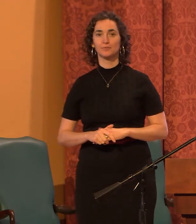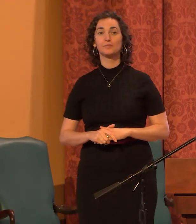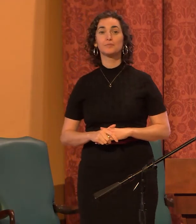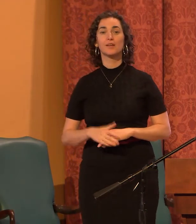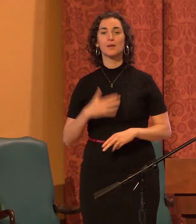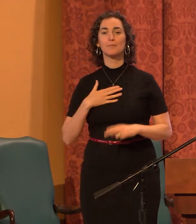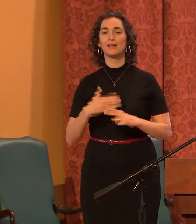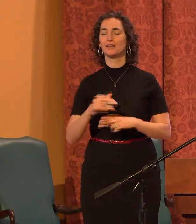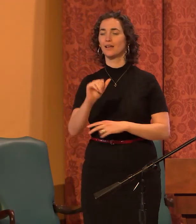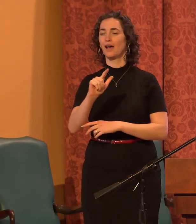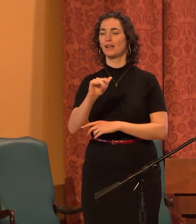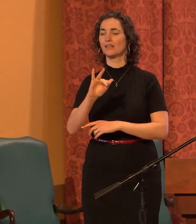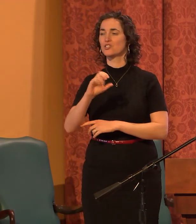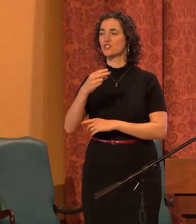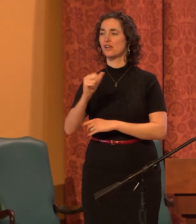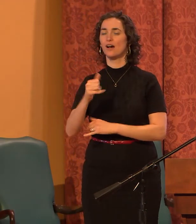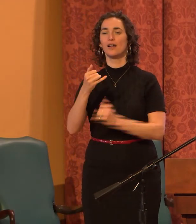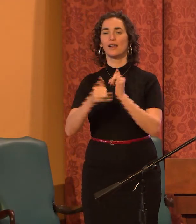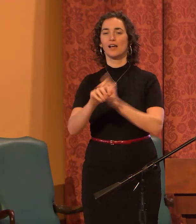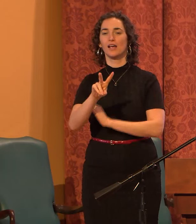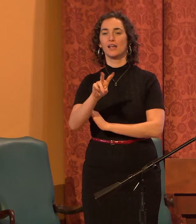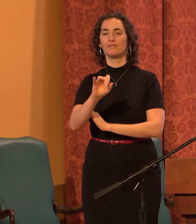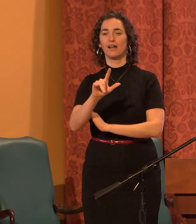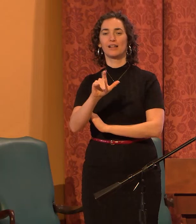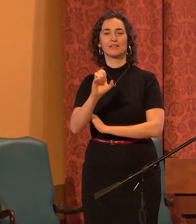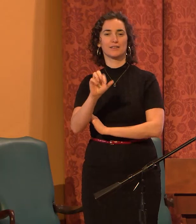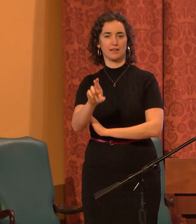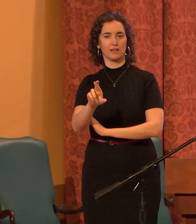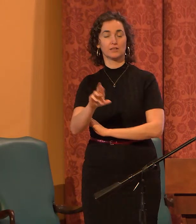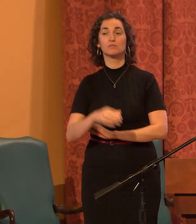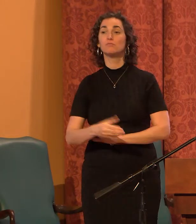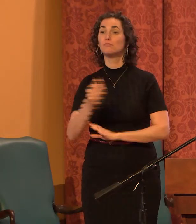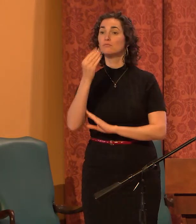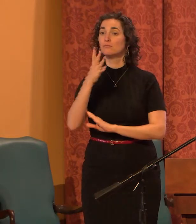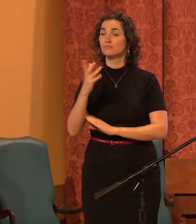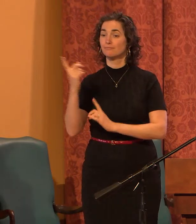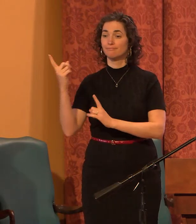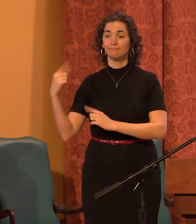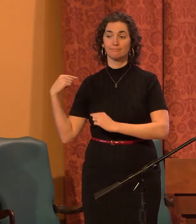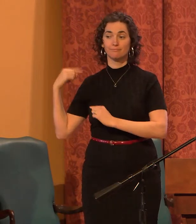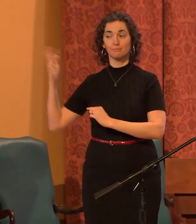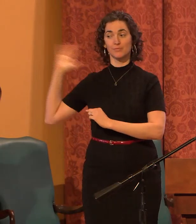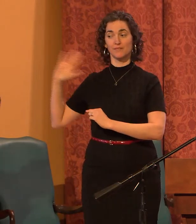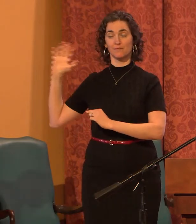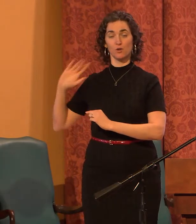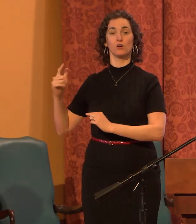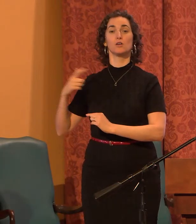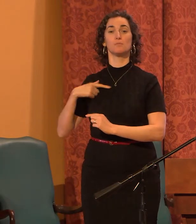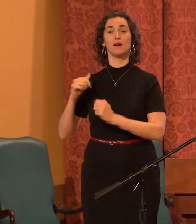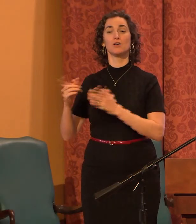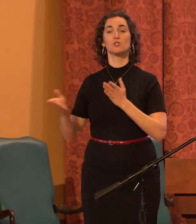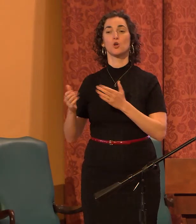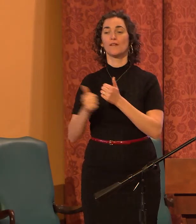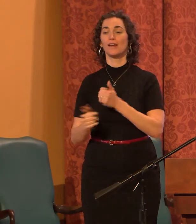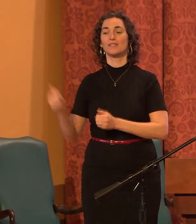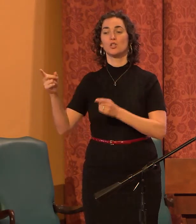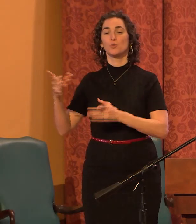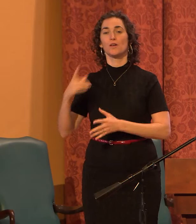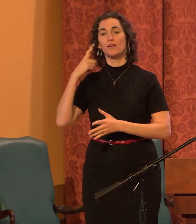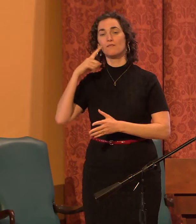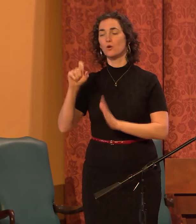My name is Alicia Vaillant. Until a few months ago, I served as the Executive Director of the